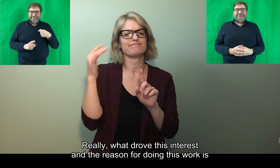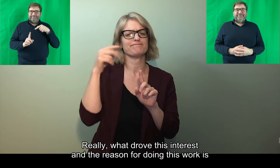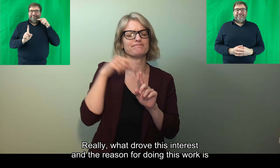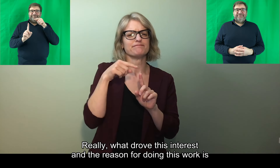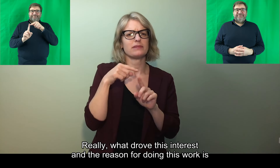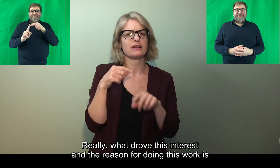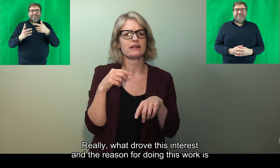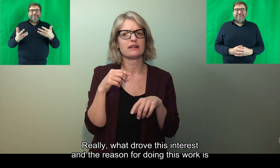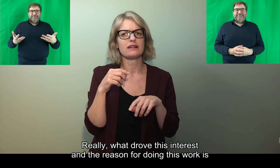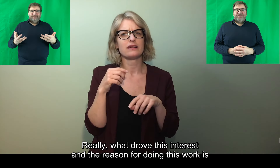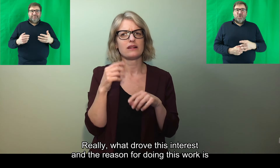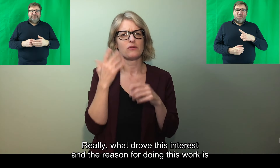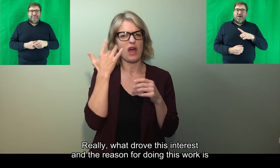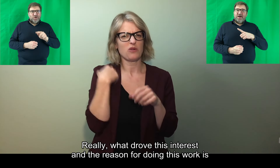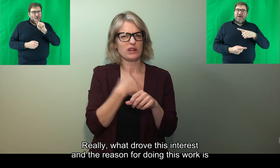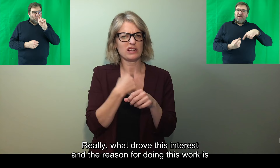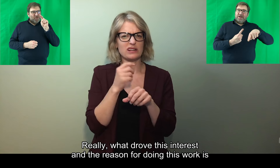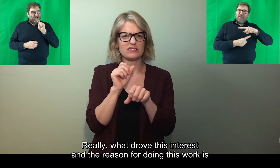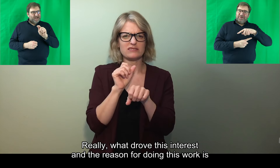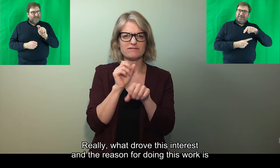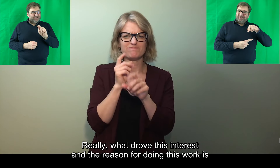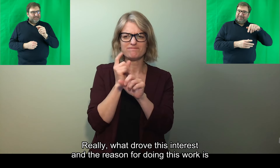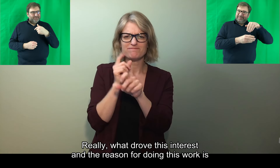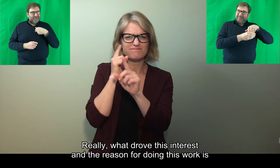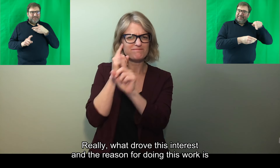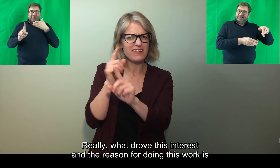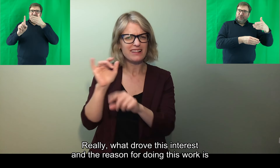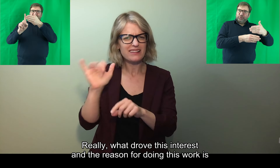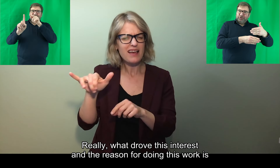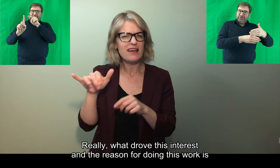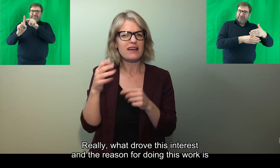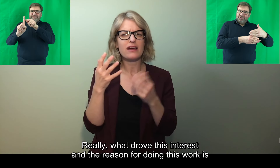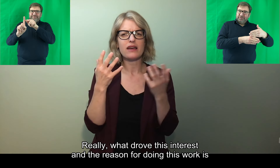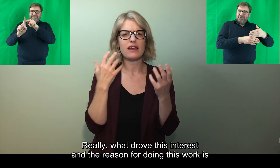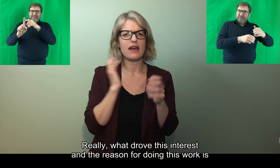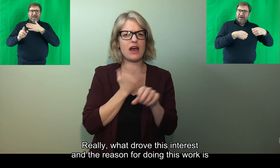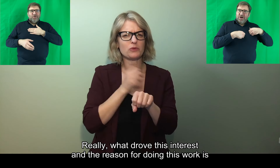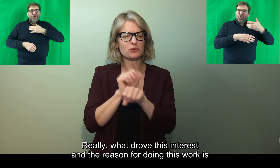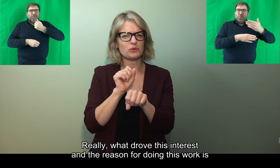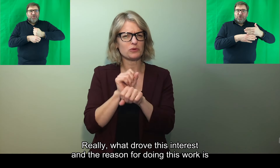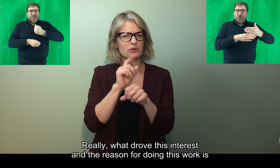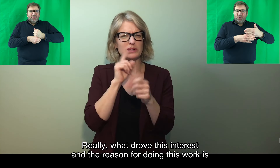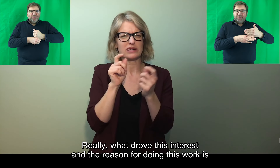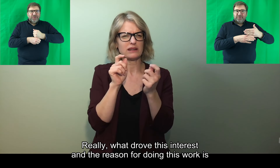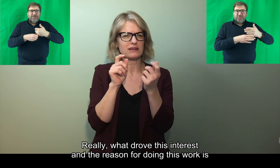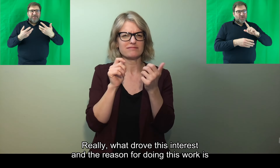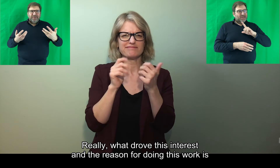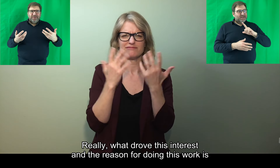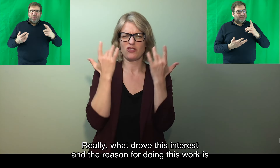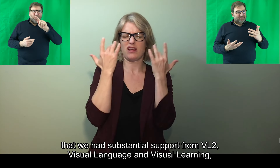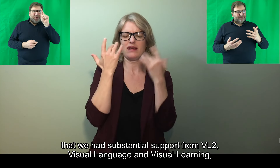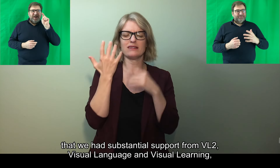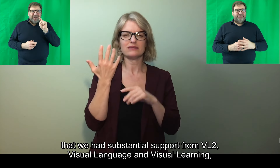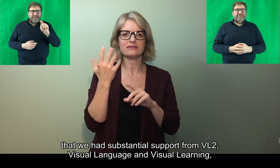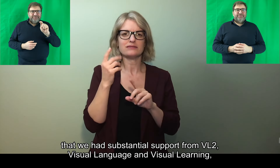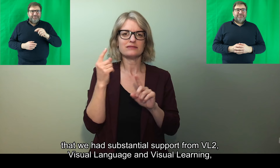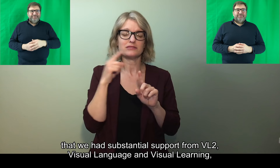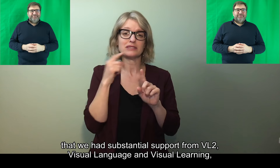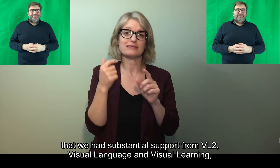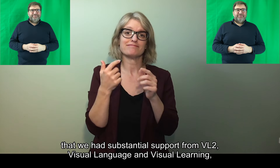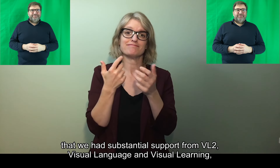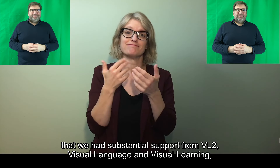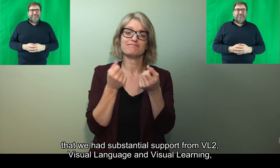Really, what drove this interest and the reason for doing this work is that we